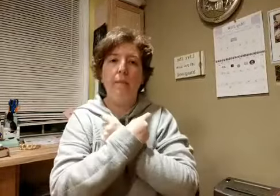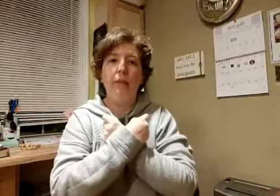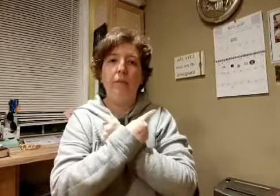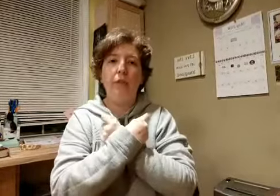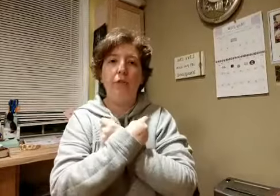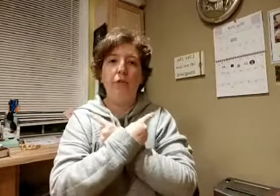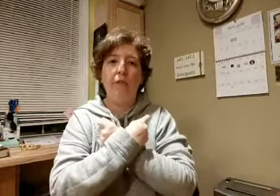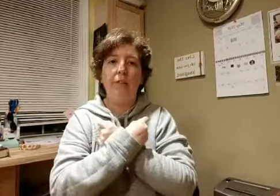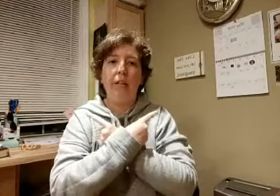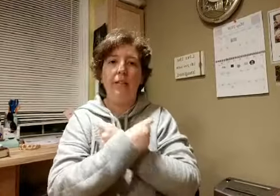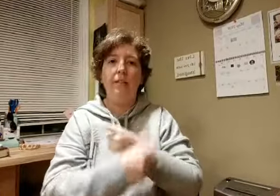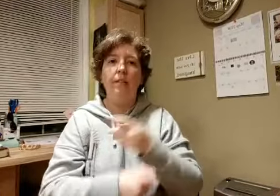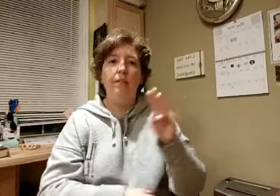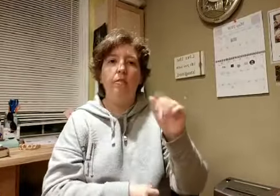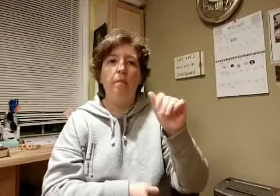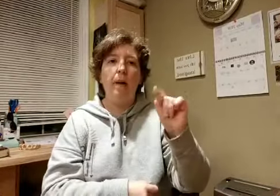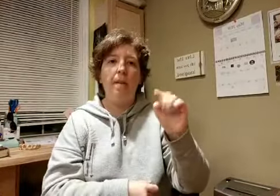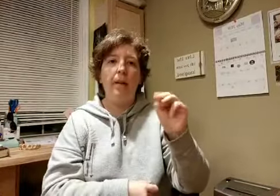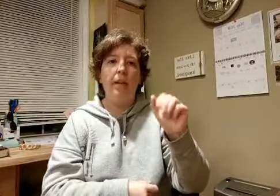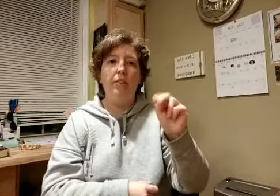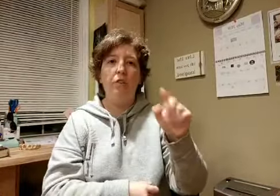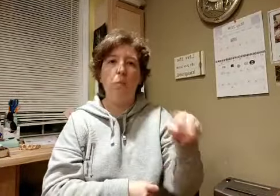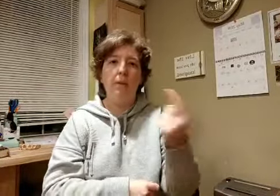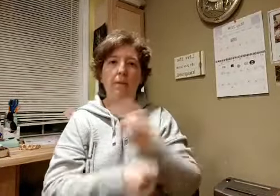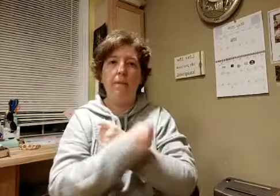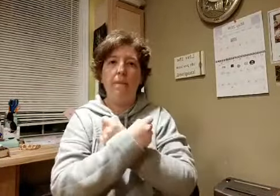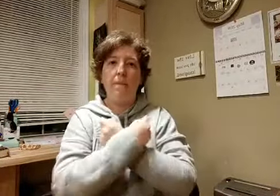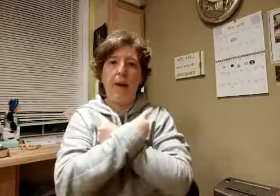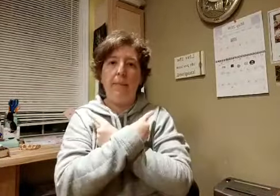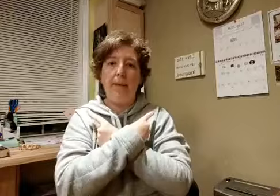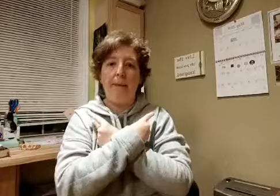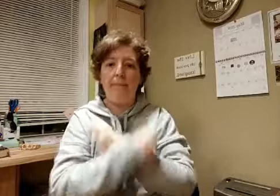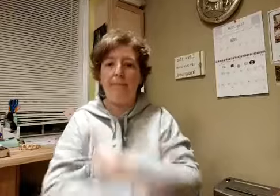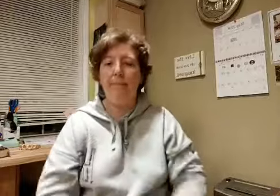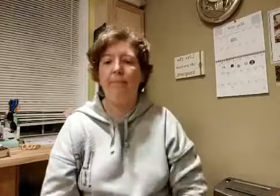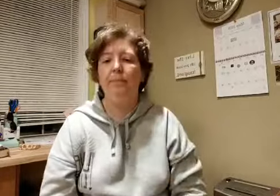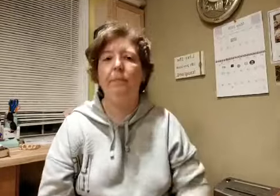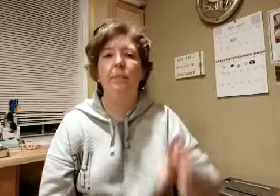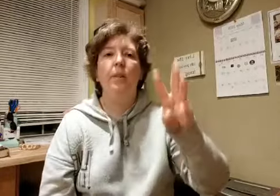but it's usually flicked. So Batman is just once. Batman.